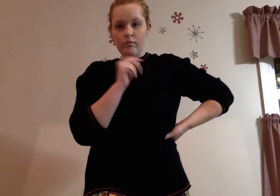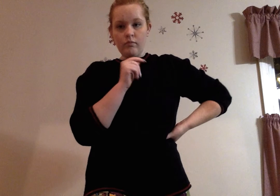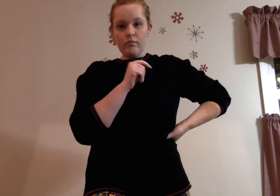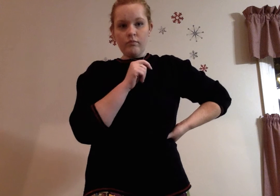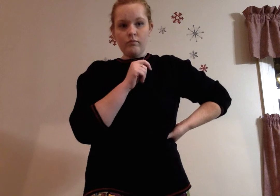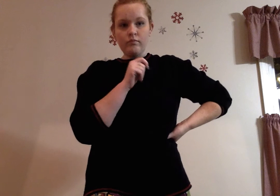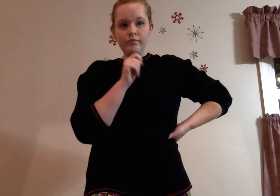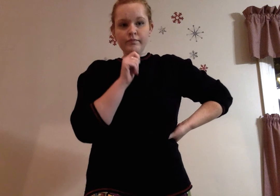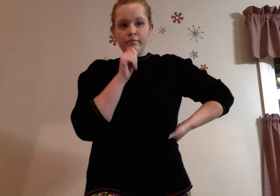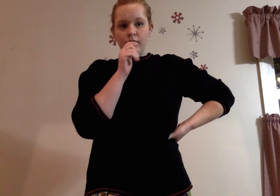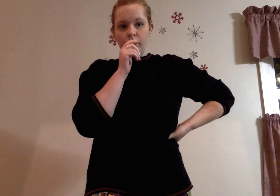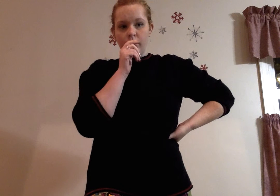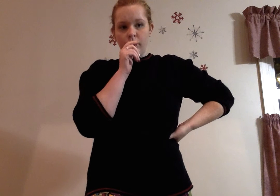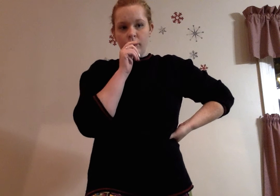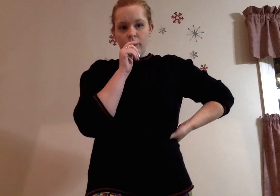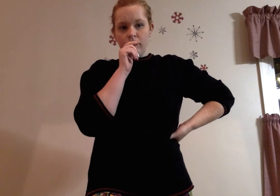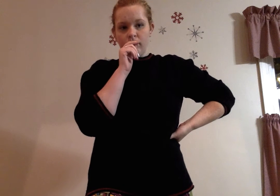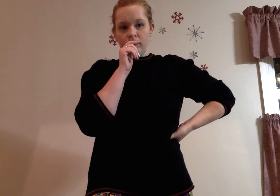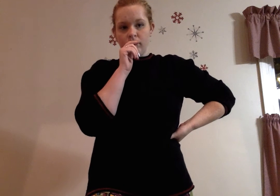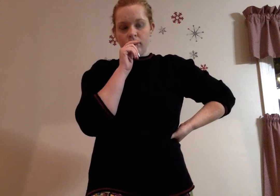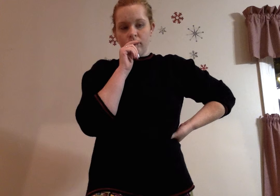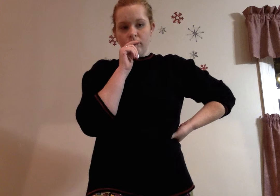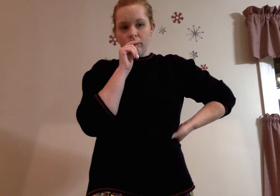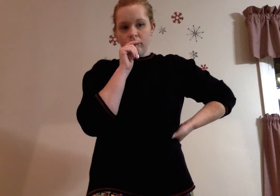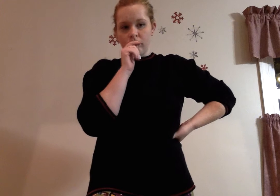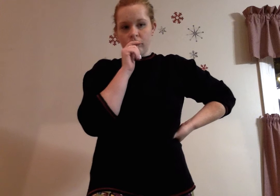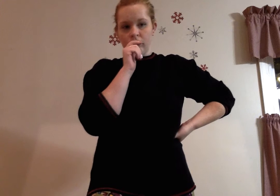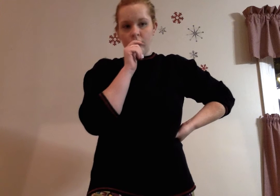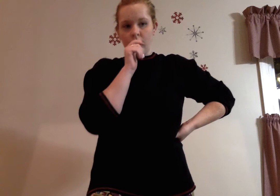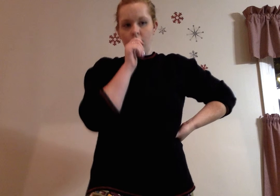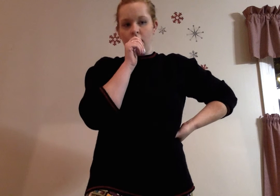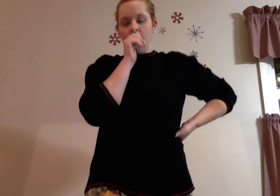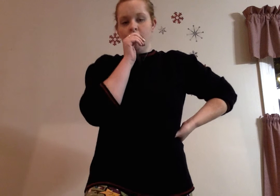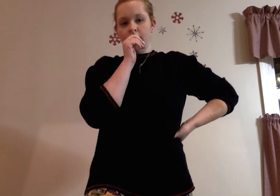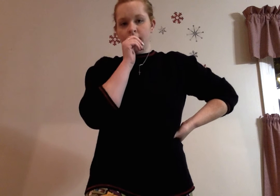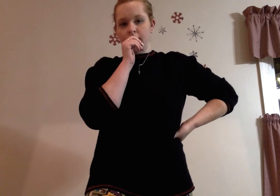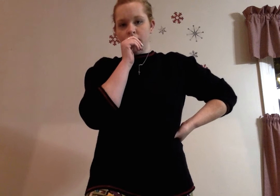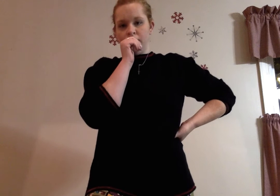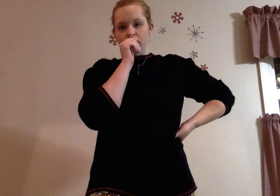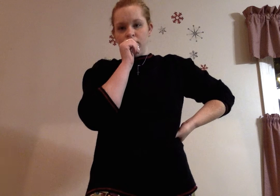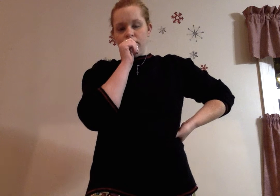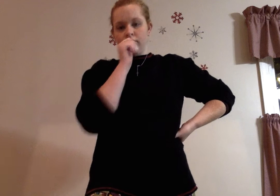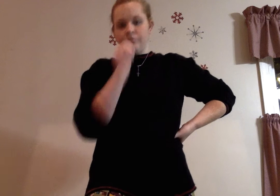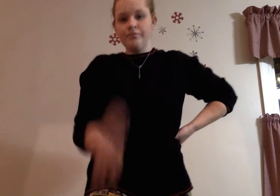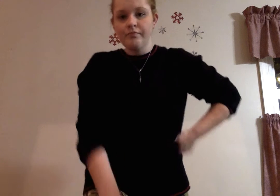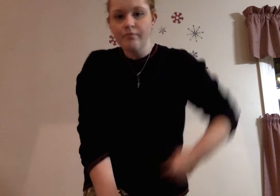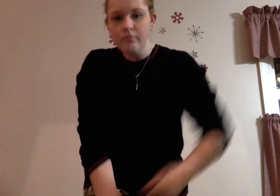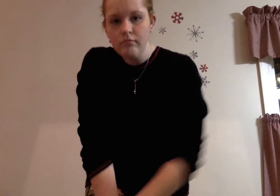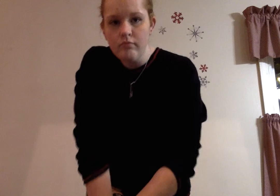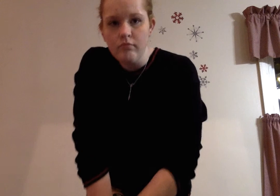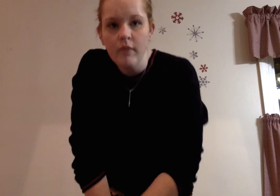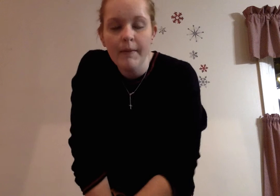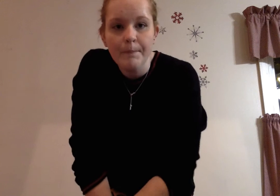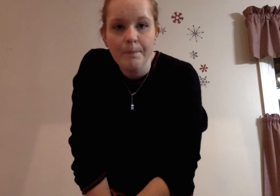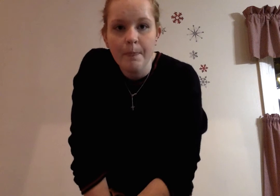of the language. Also, in lectures, one would expect to hear more specific